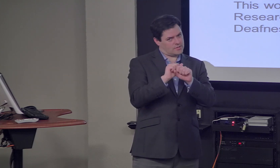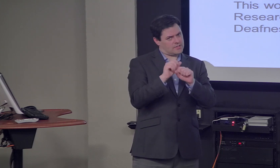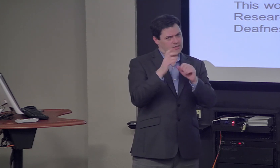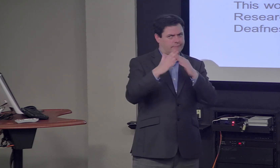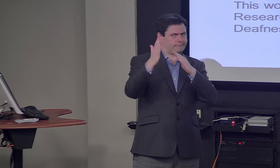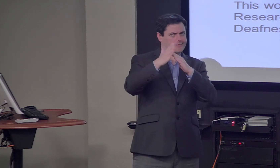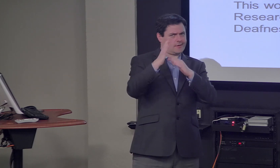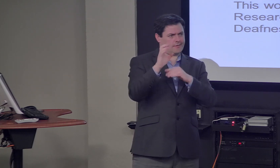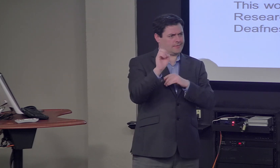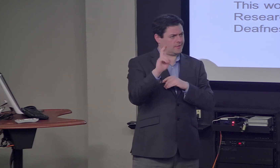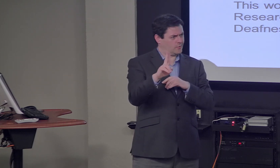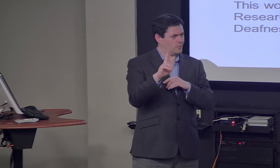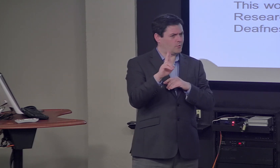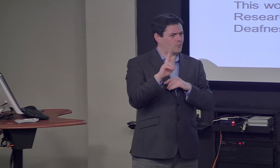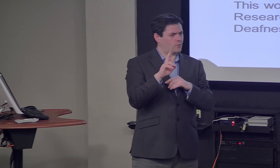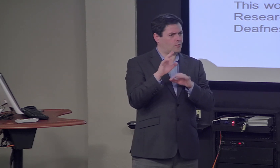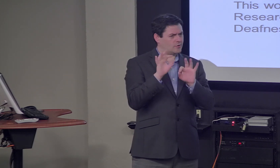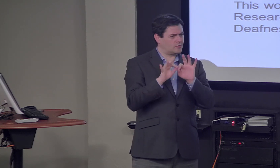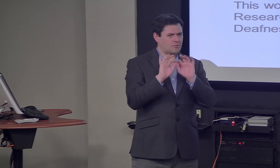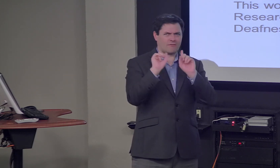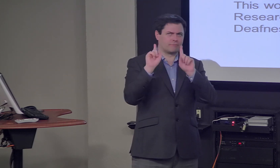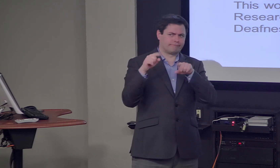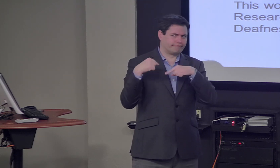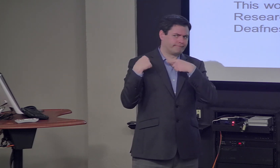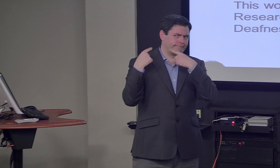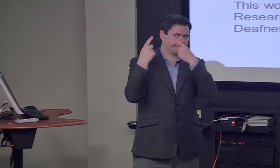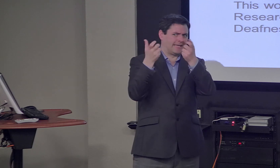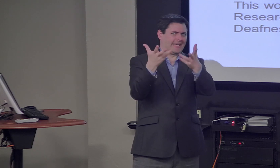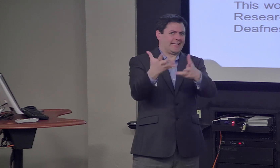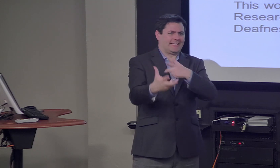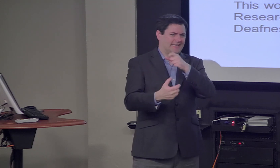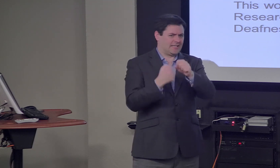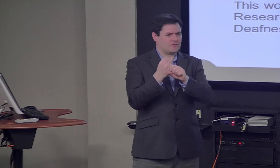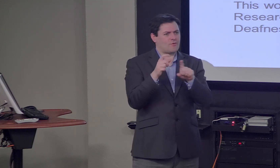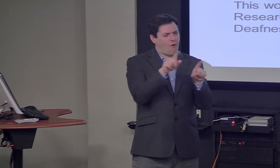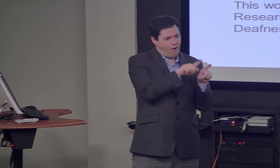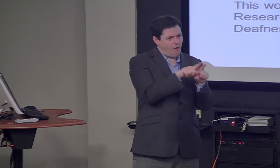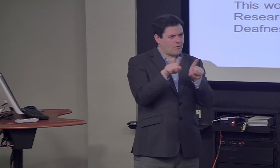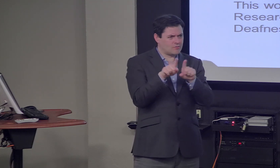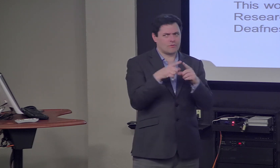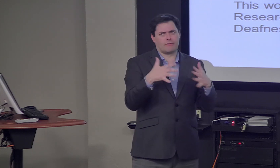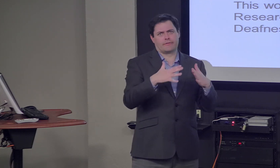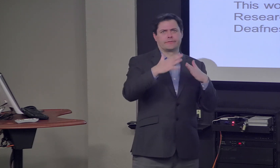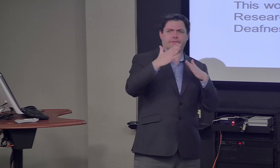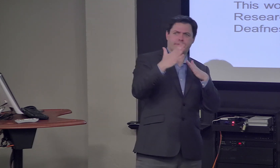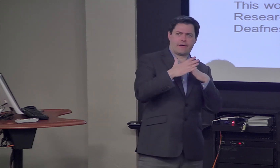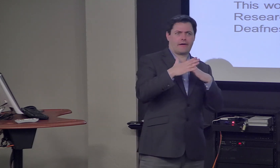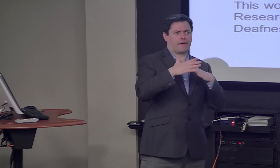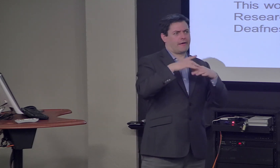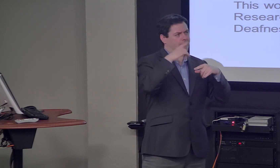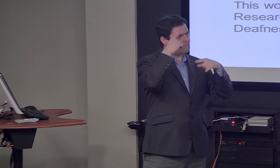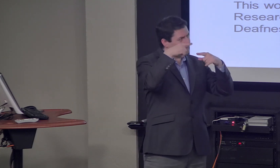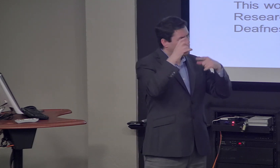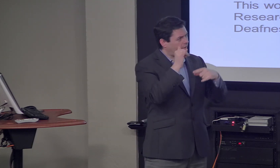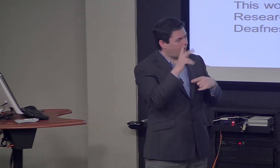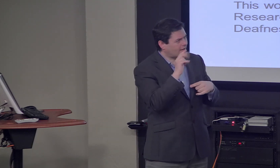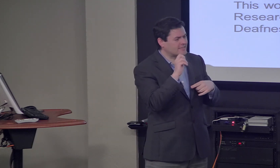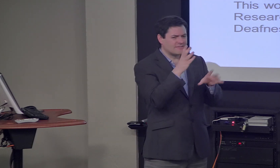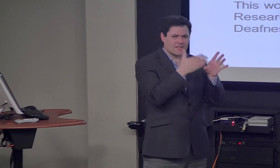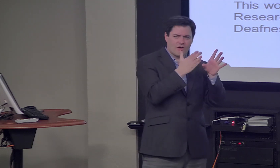And she has worked with the EU interpreters, people who have been doing this for many years, top interpreters in their field,